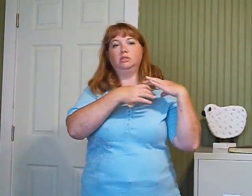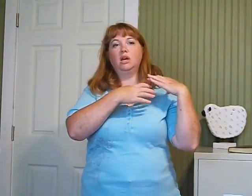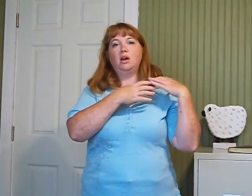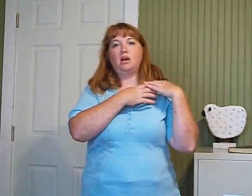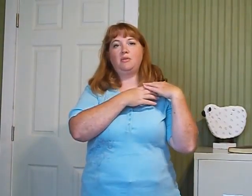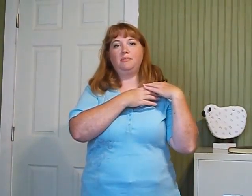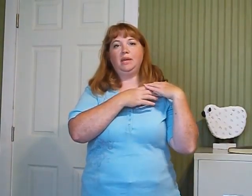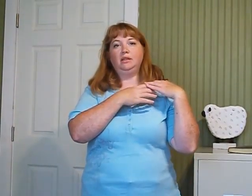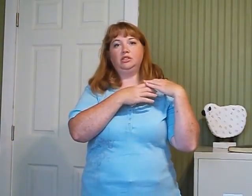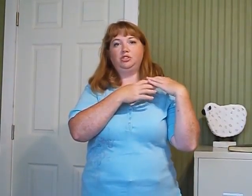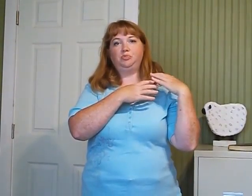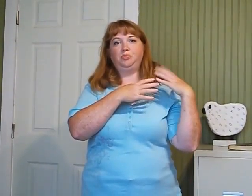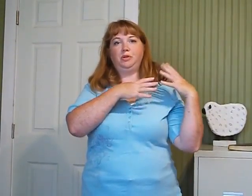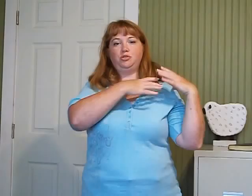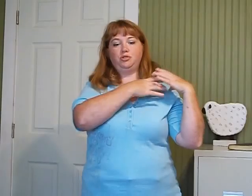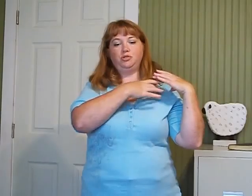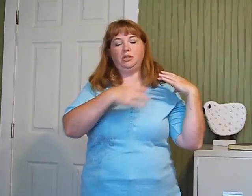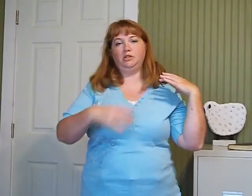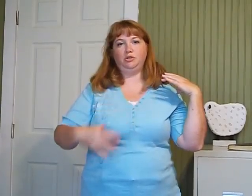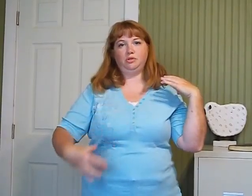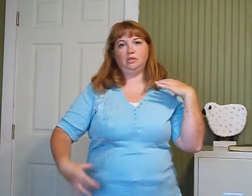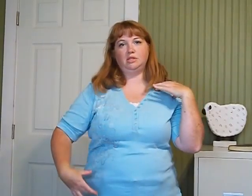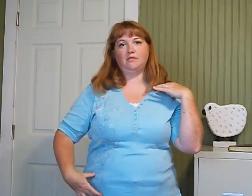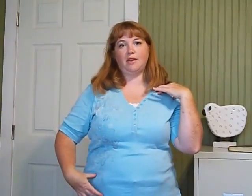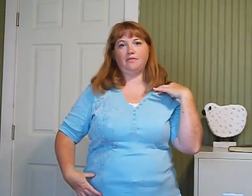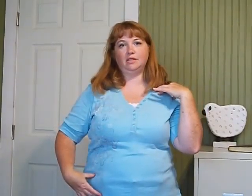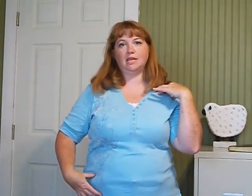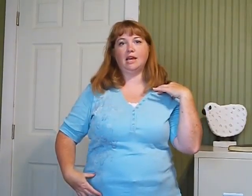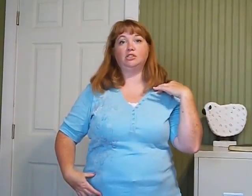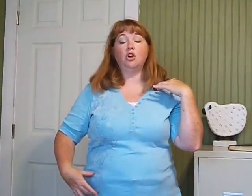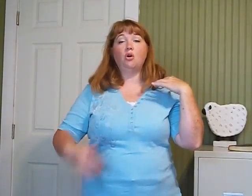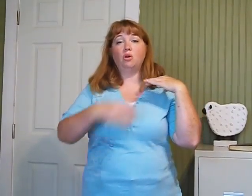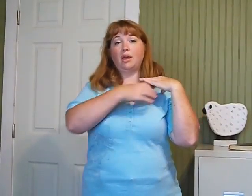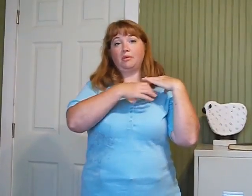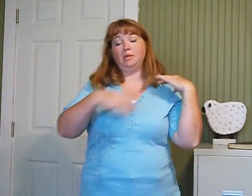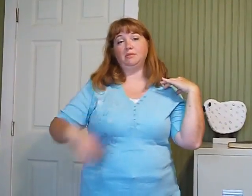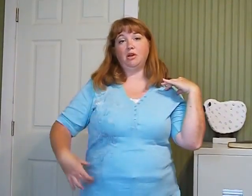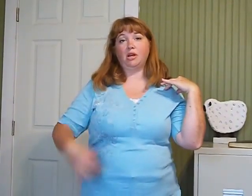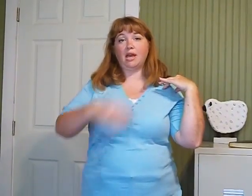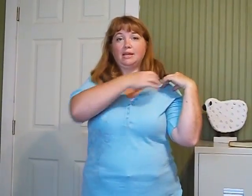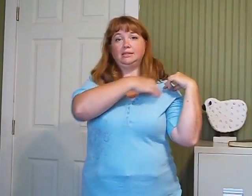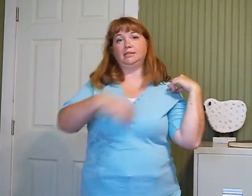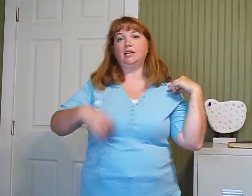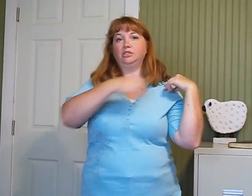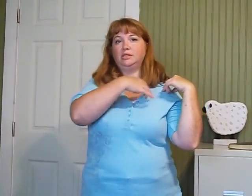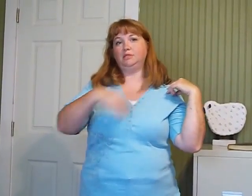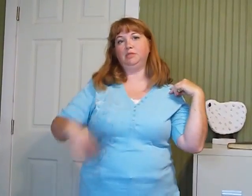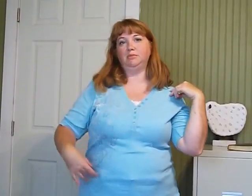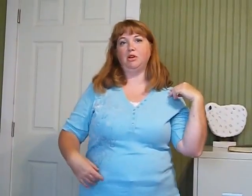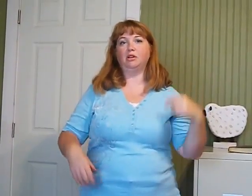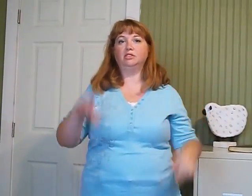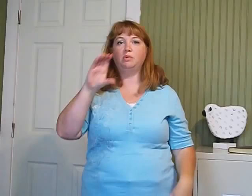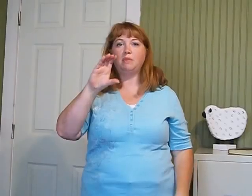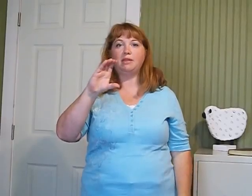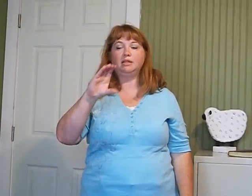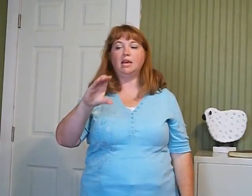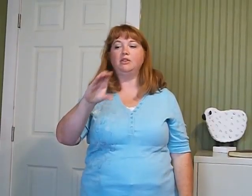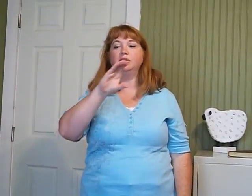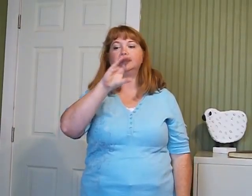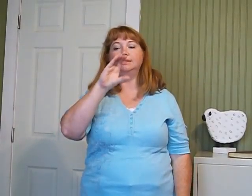old English pictures you see the dukes and stuff have the sash, or like Miss America has the sash that says Miss America. So we make the letter, this